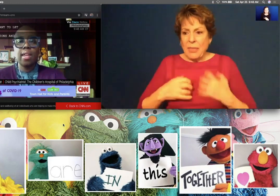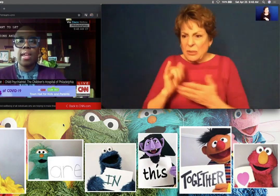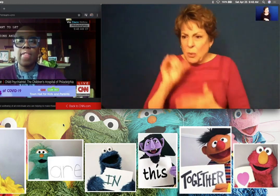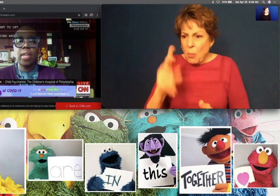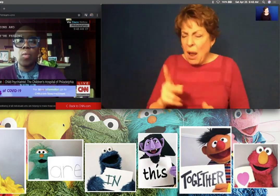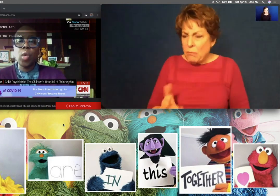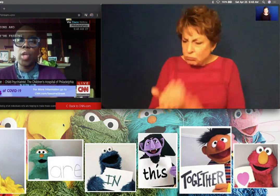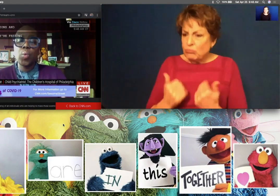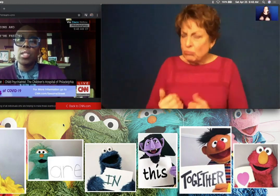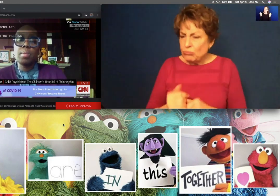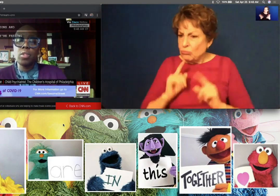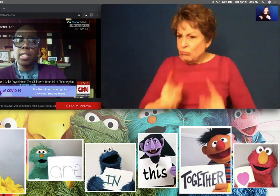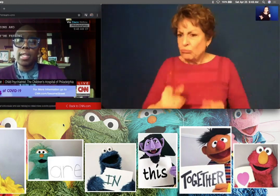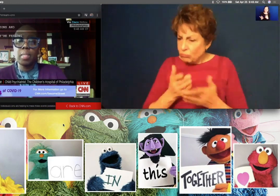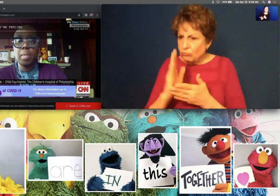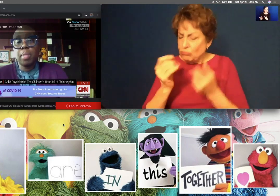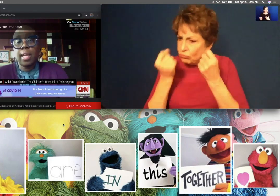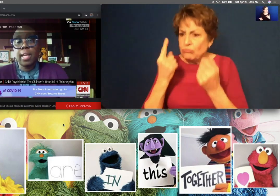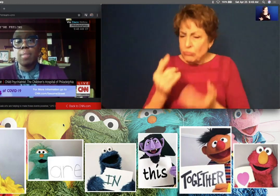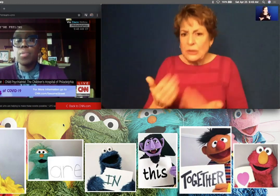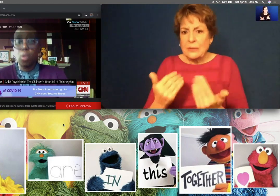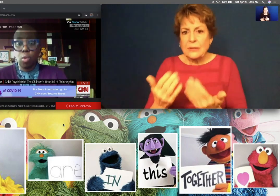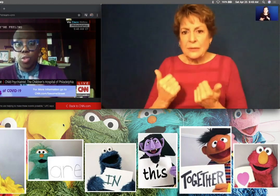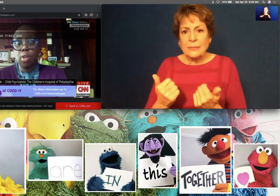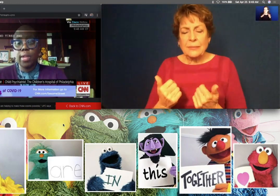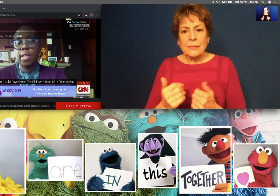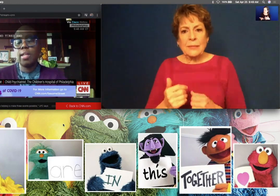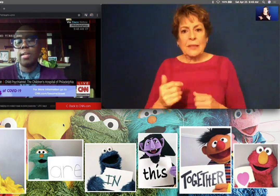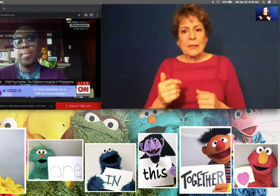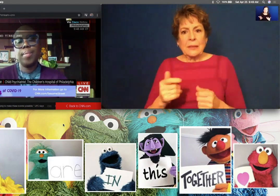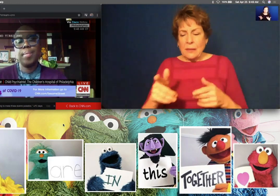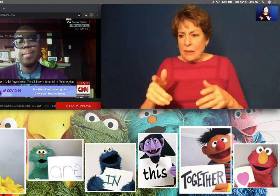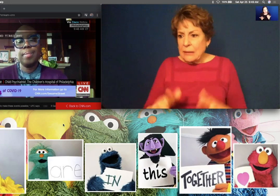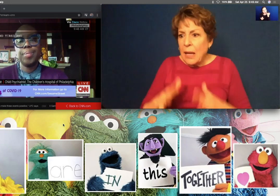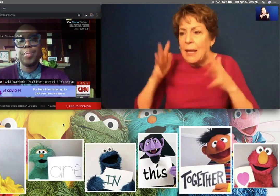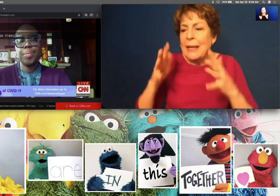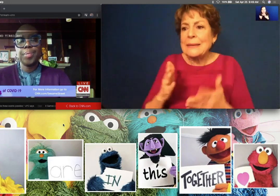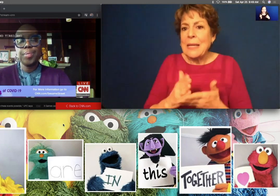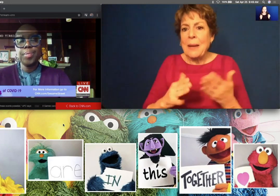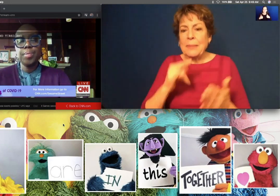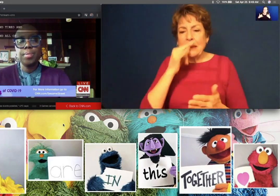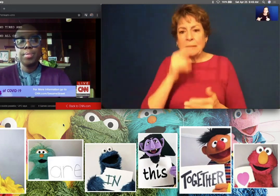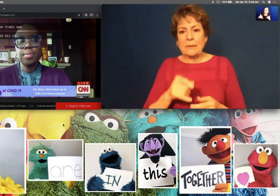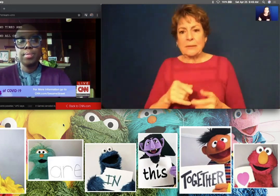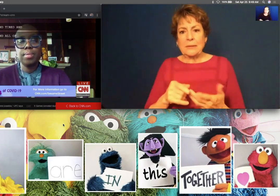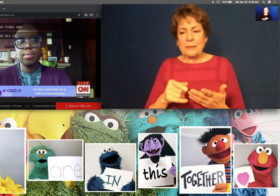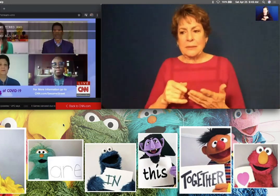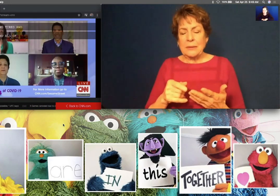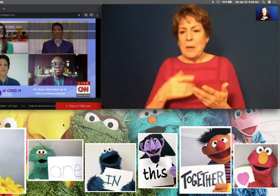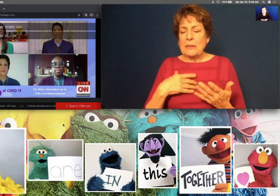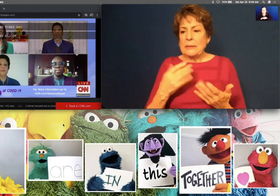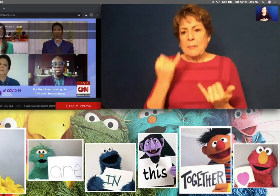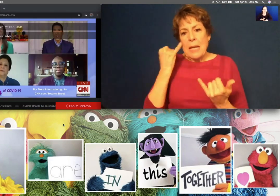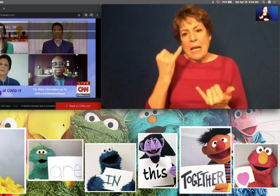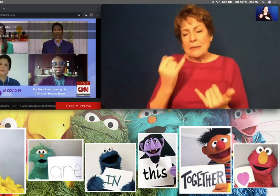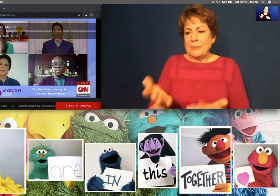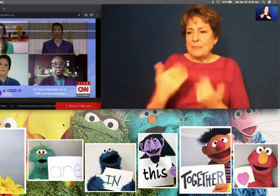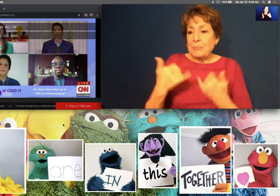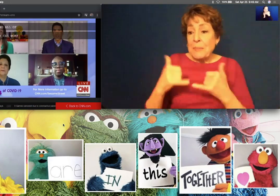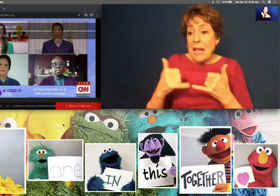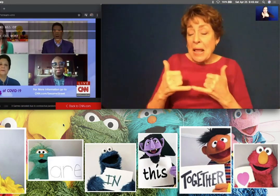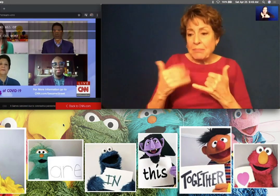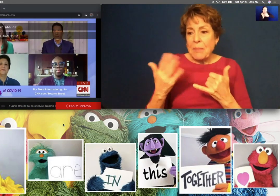all stressed and tired and anxious and scared, and all of that is okay, and they can work through some of those things by